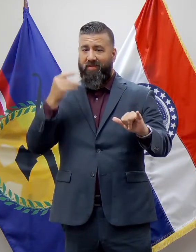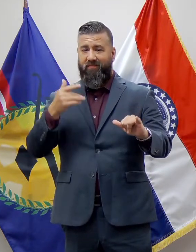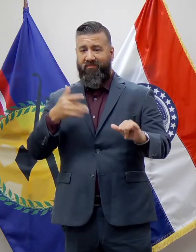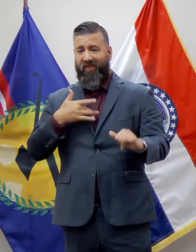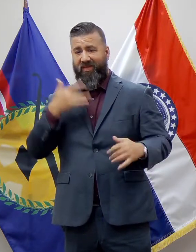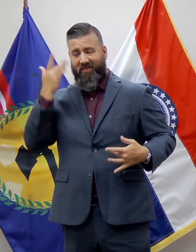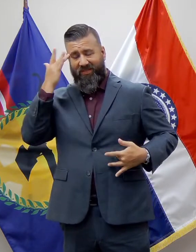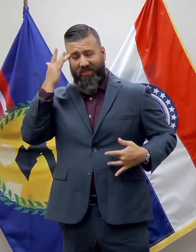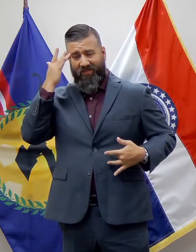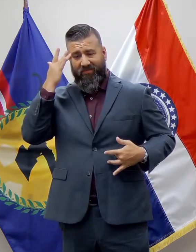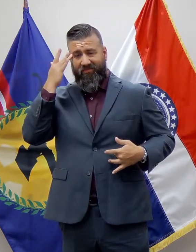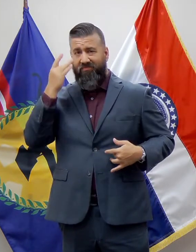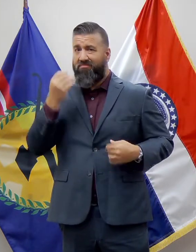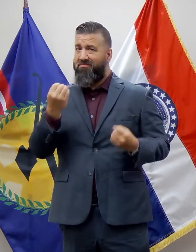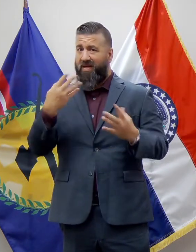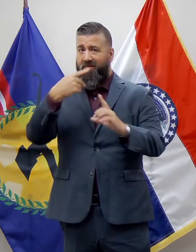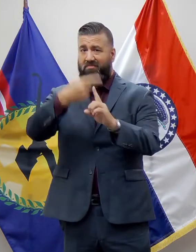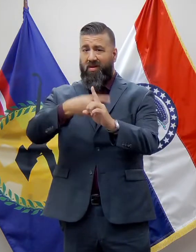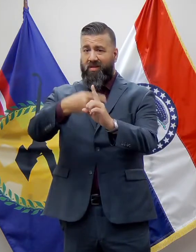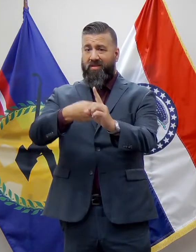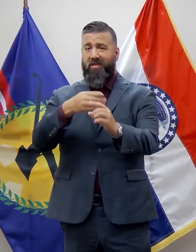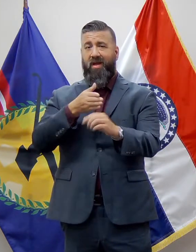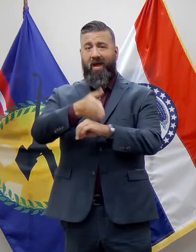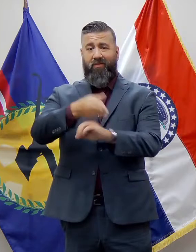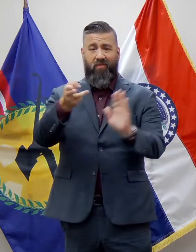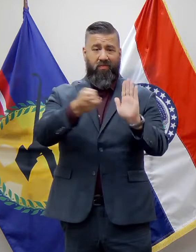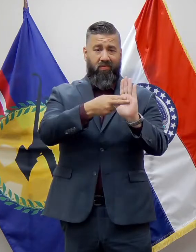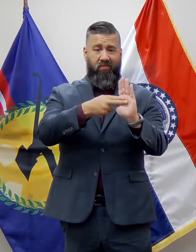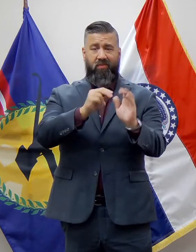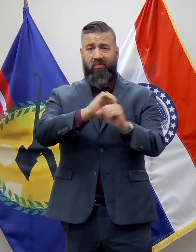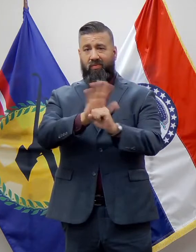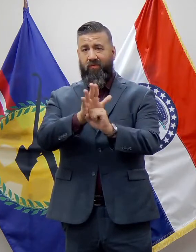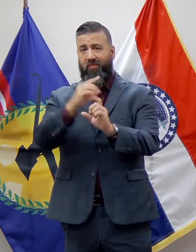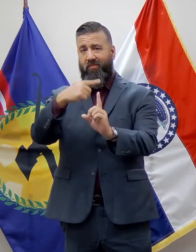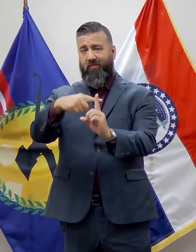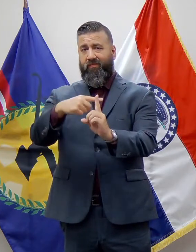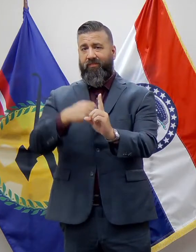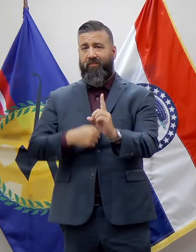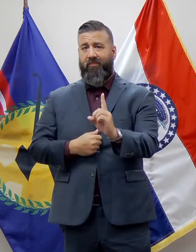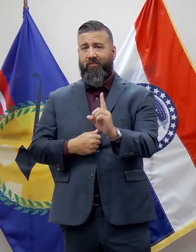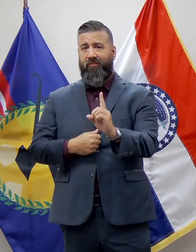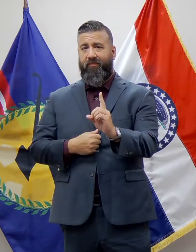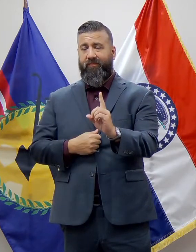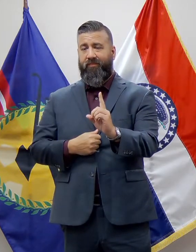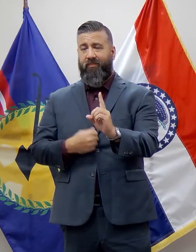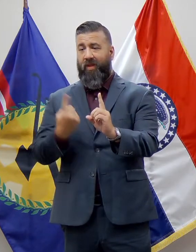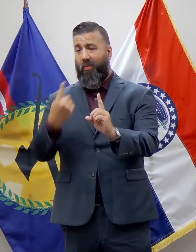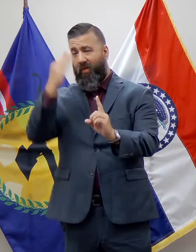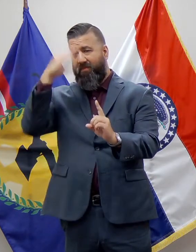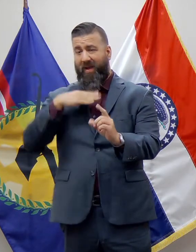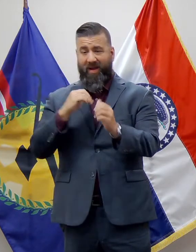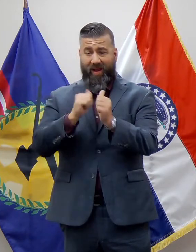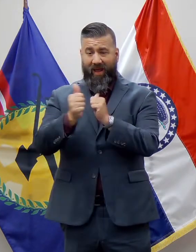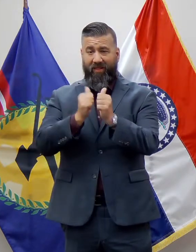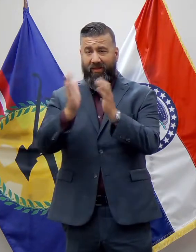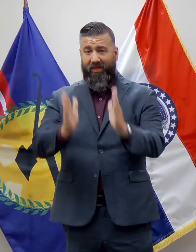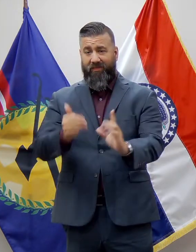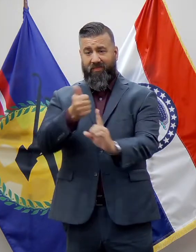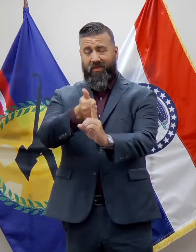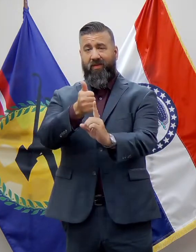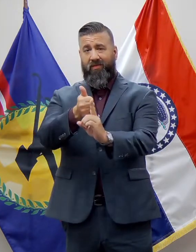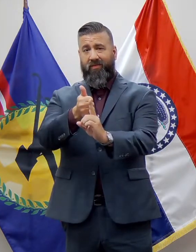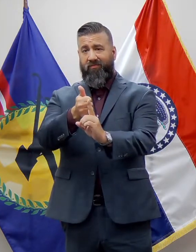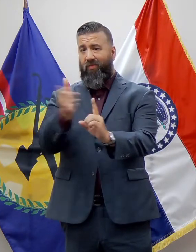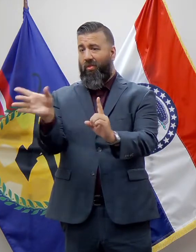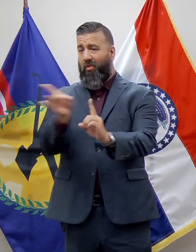kind months after their diagnosis. Like the Ironman triathlete who, after contracting COVID over a year